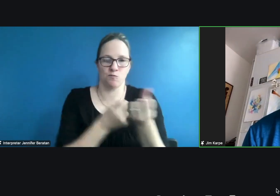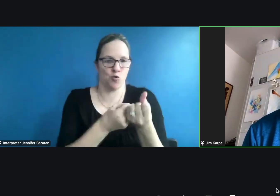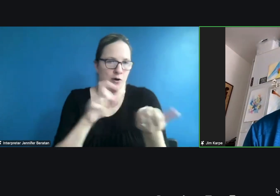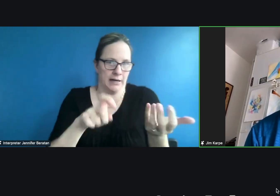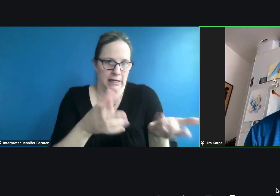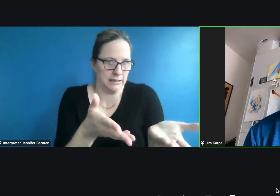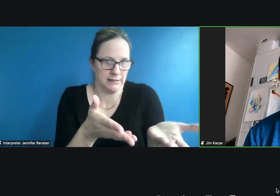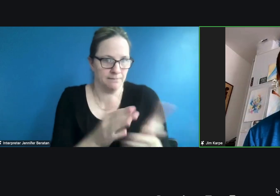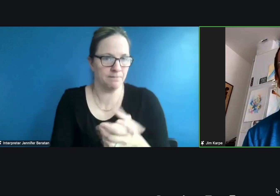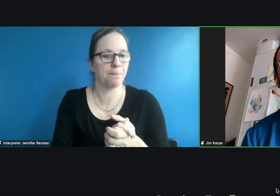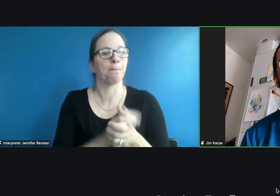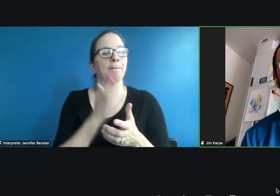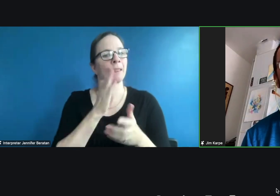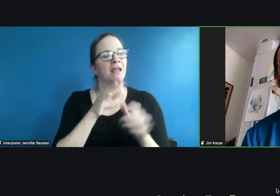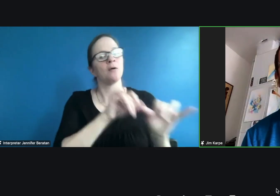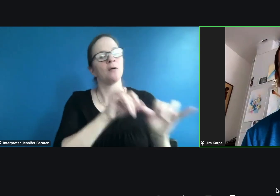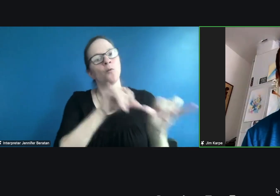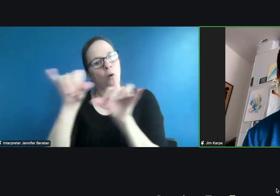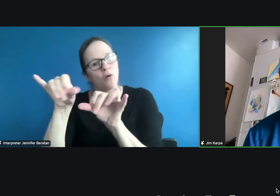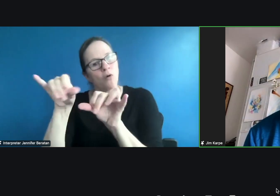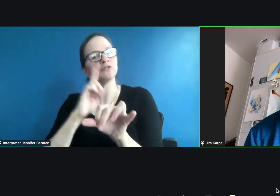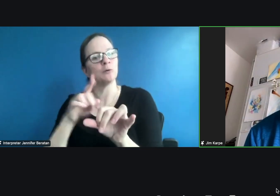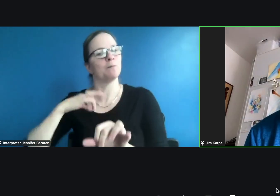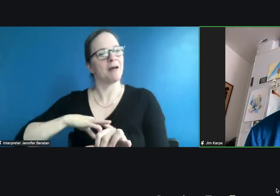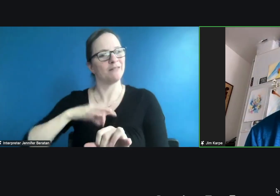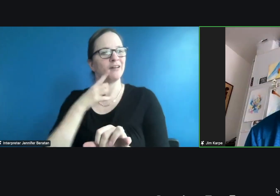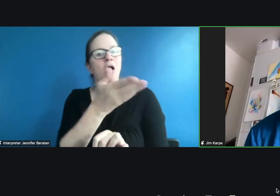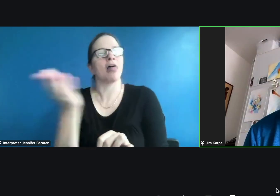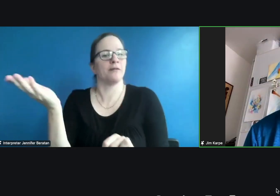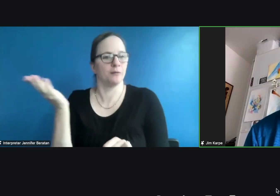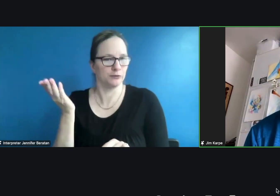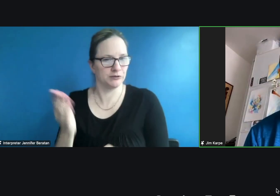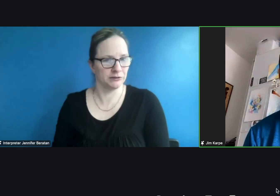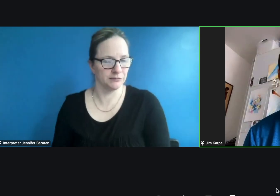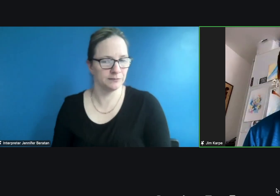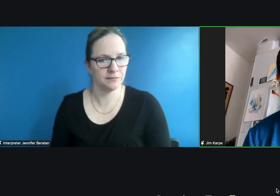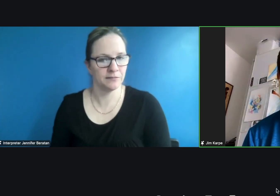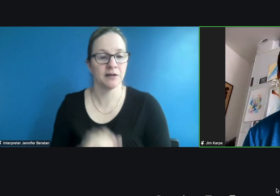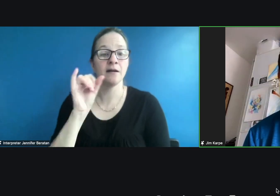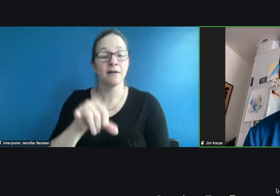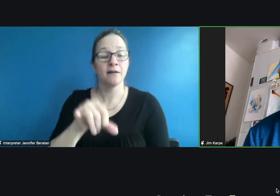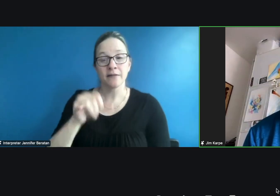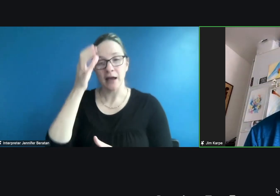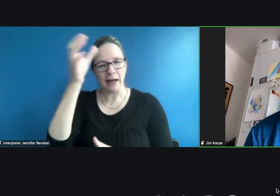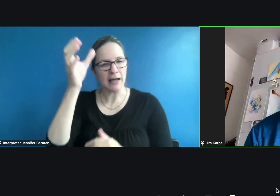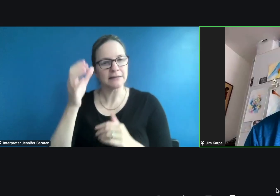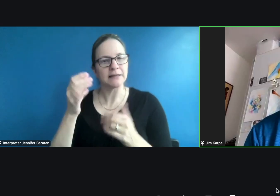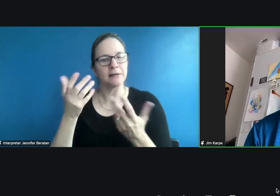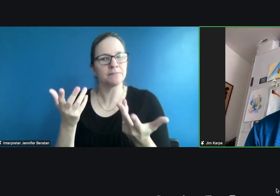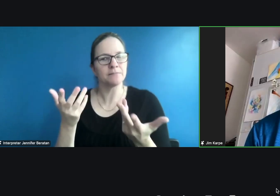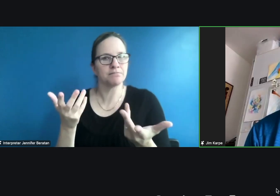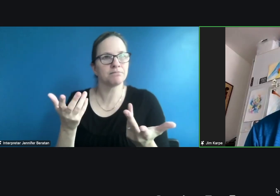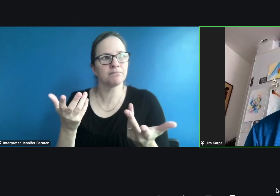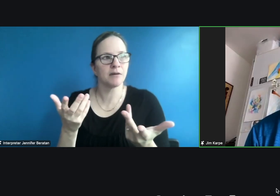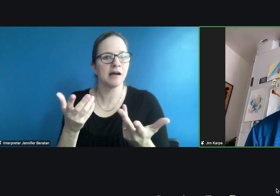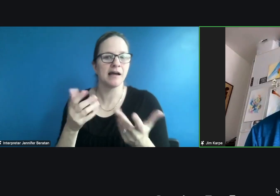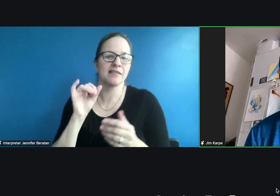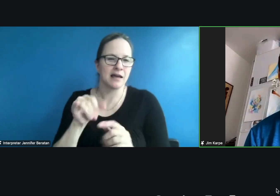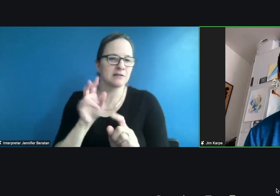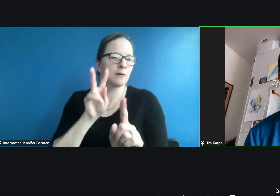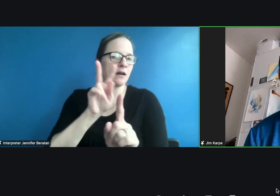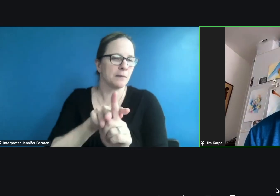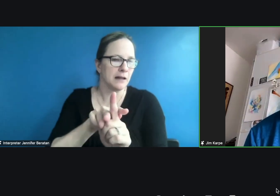needs, it will also be available to benefit others. That principle has been